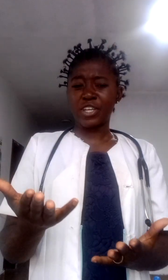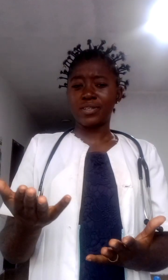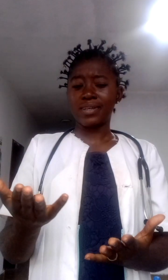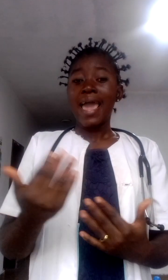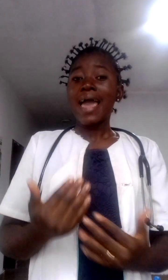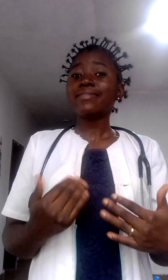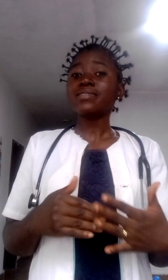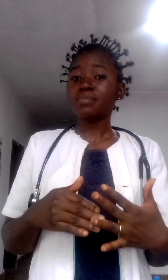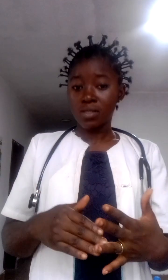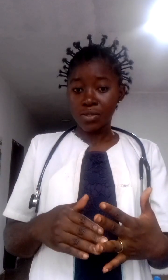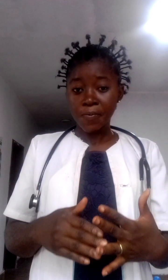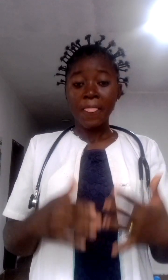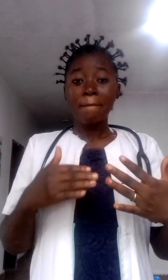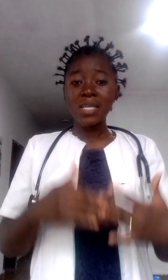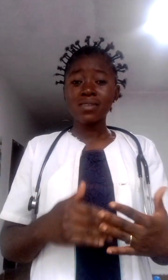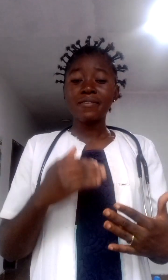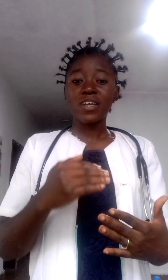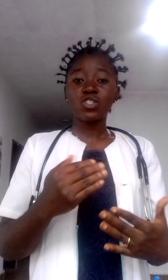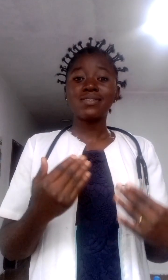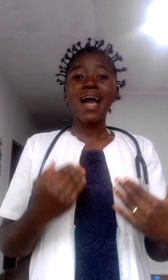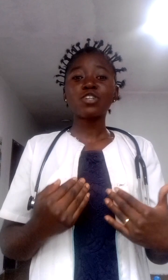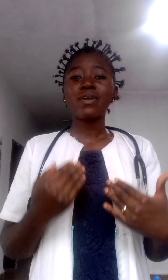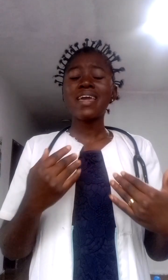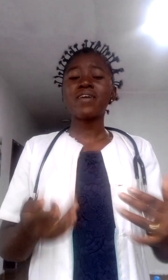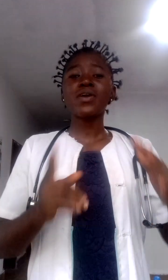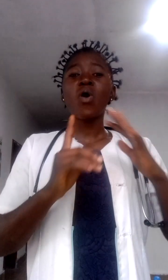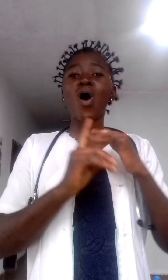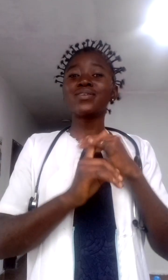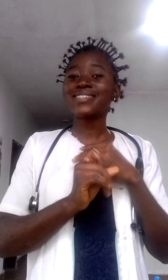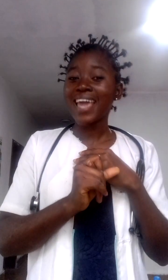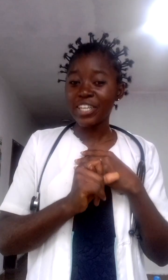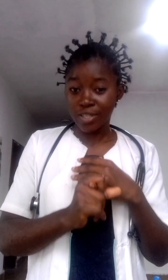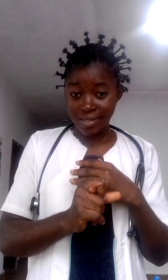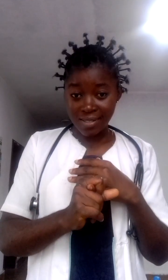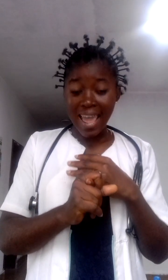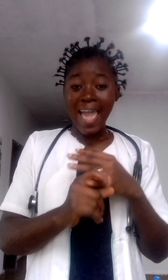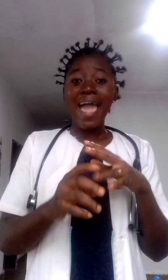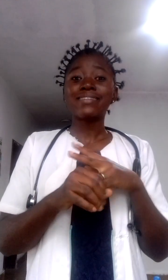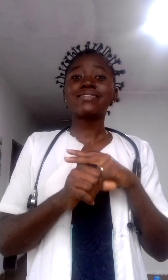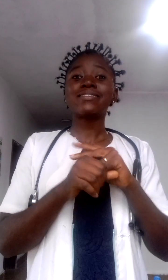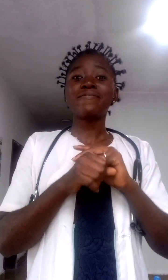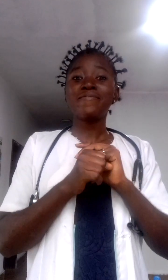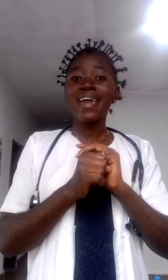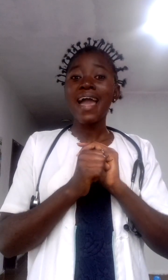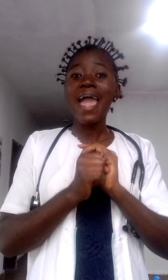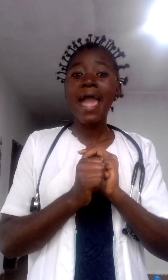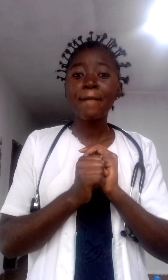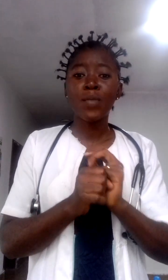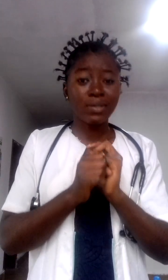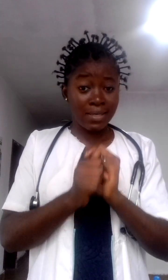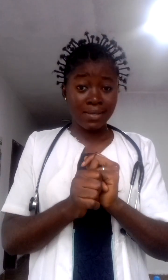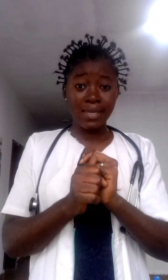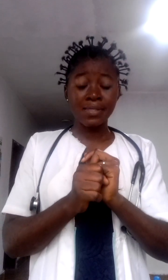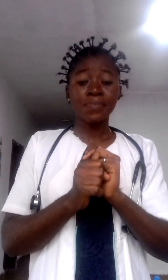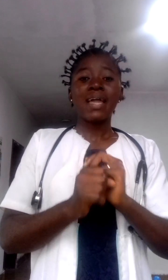infection, and this measles infection is actually a very contagious and severe airborne disease. And